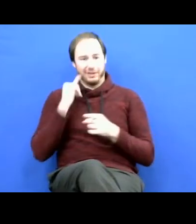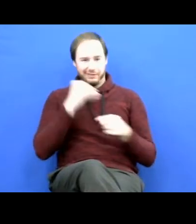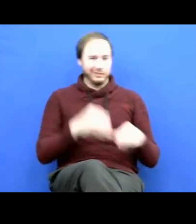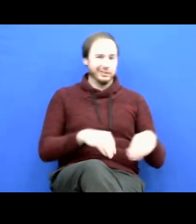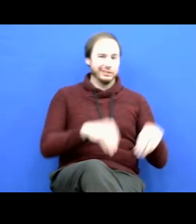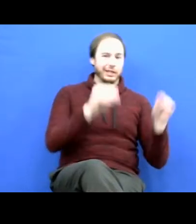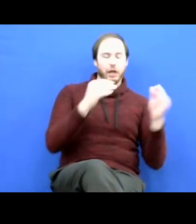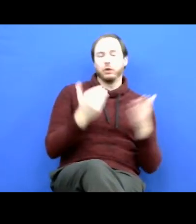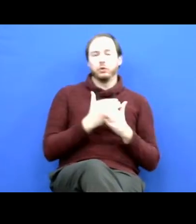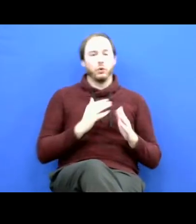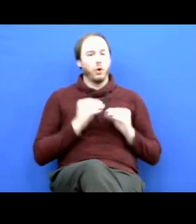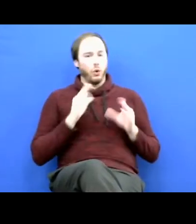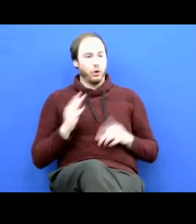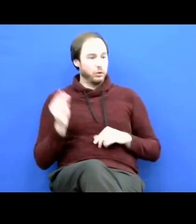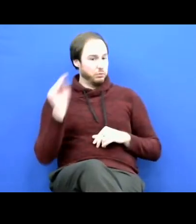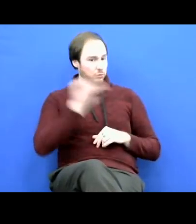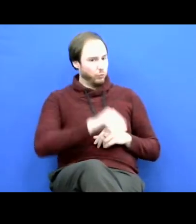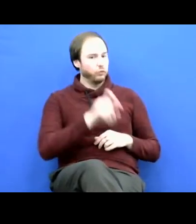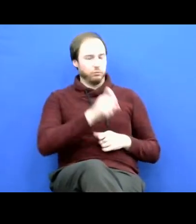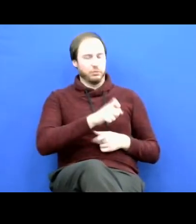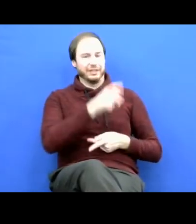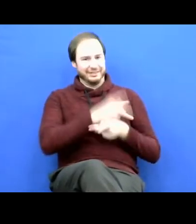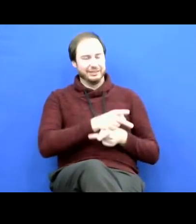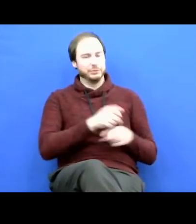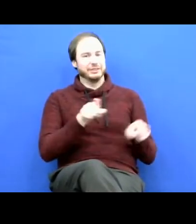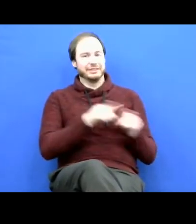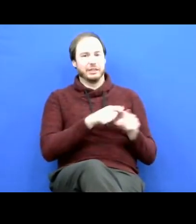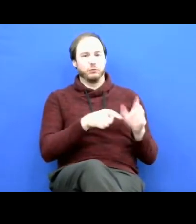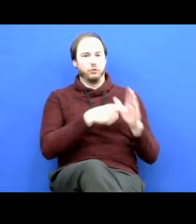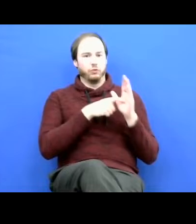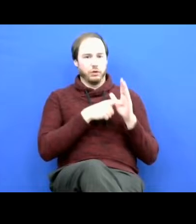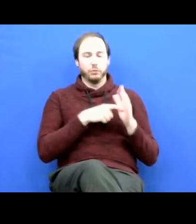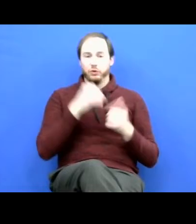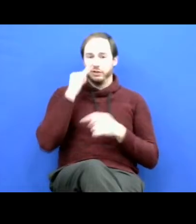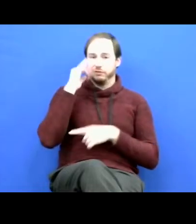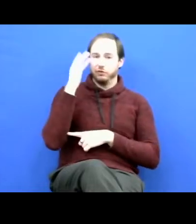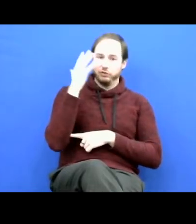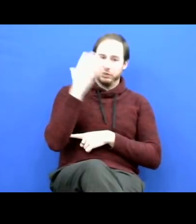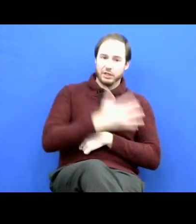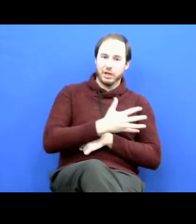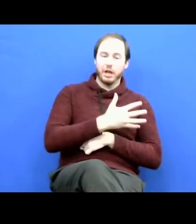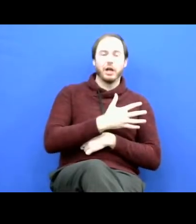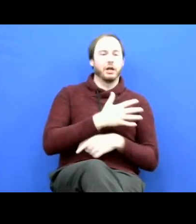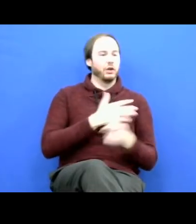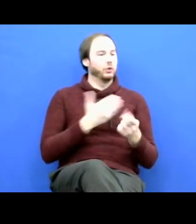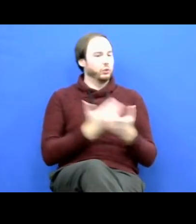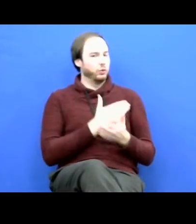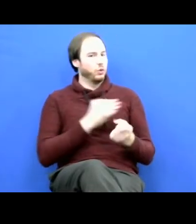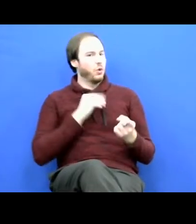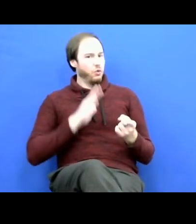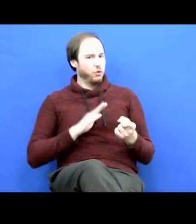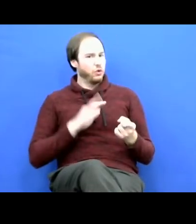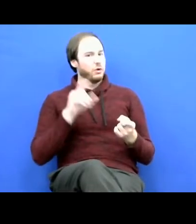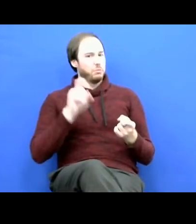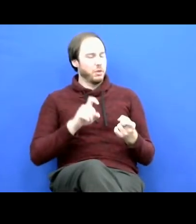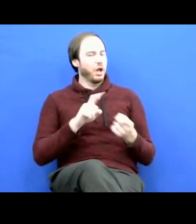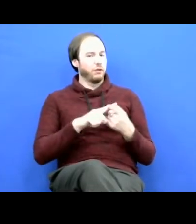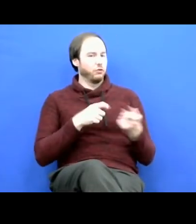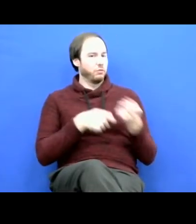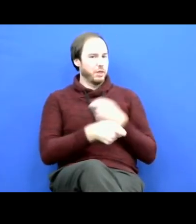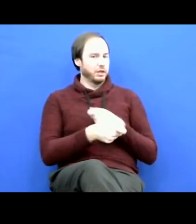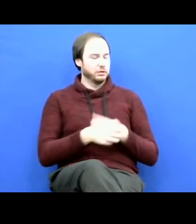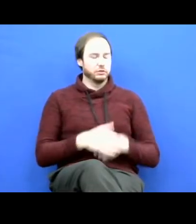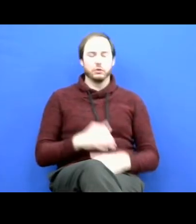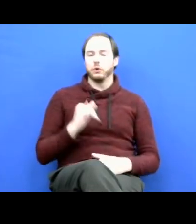property, the new owners have to adhere to the same conditions that are in the. So a tree dies. They'd have a certain amount of time to replace it.